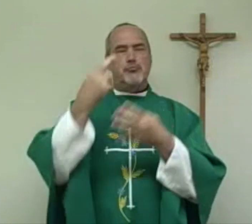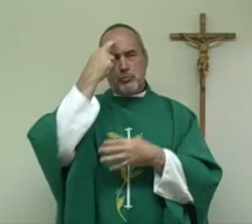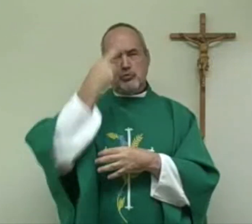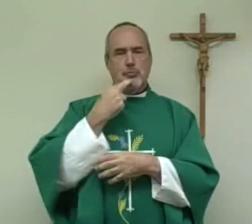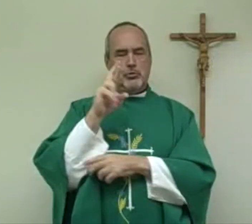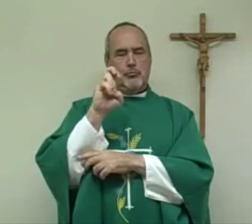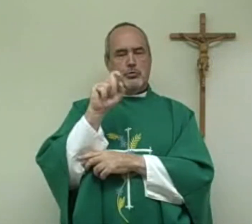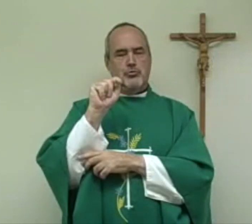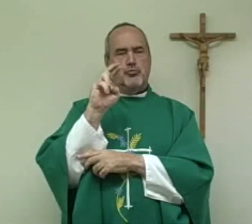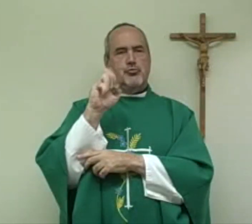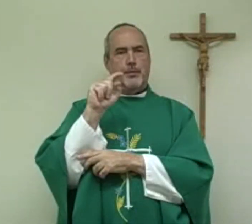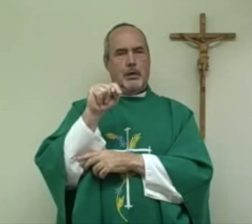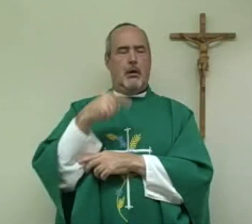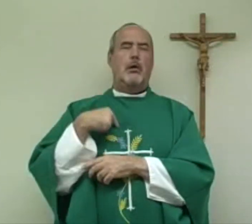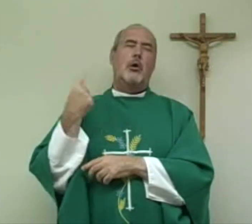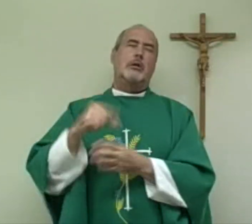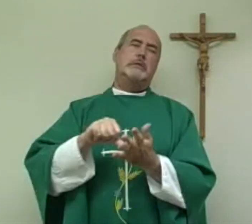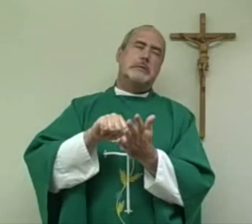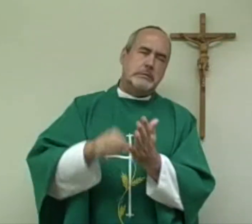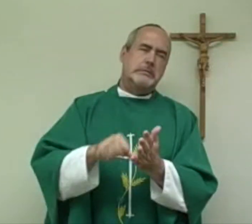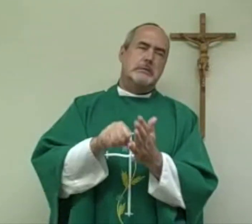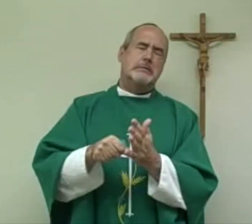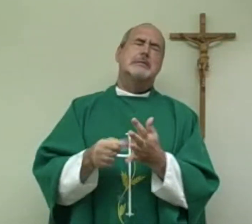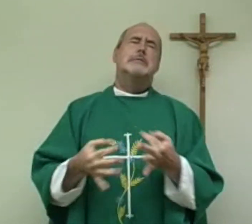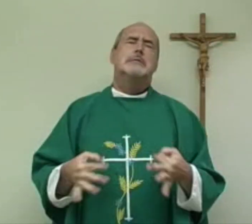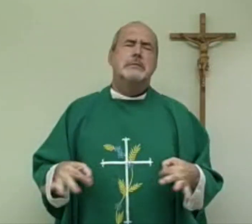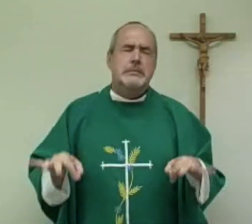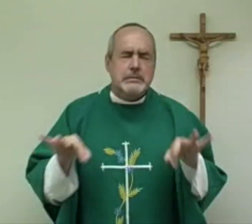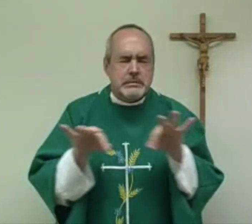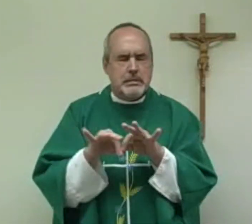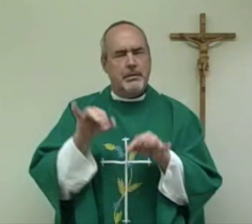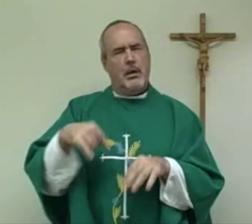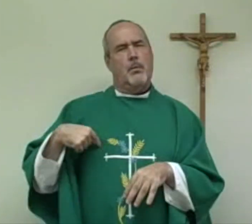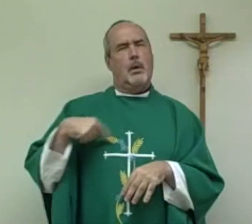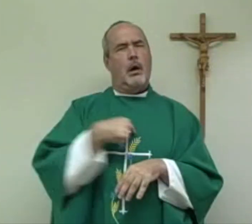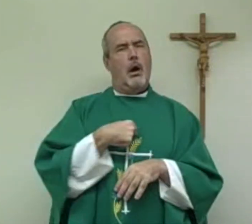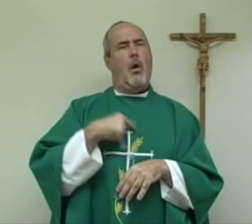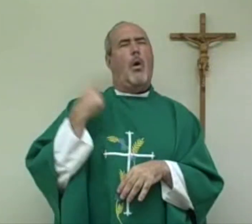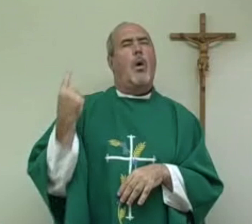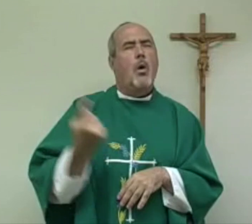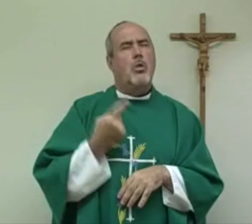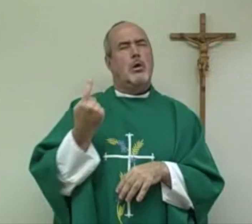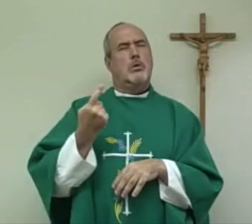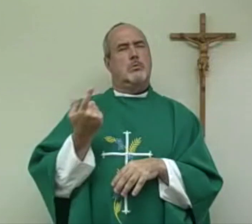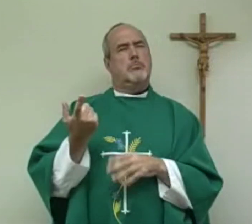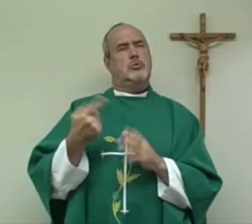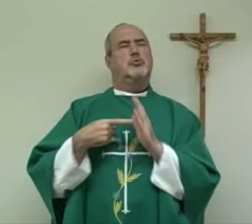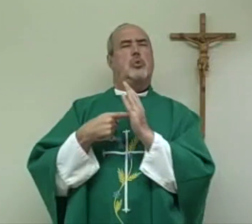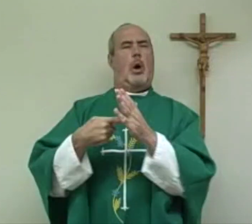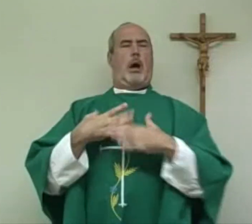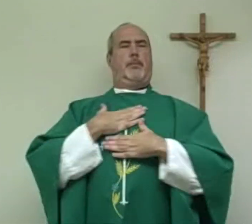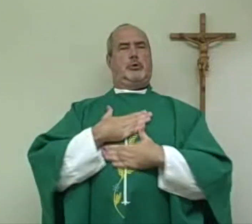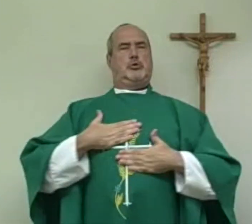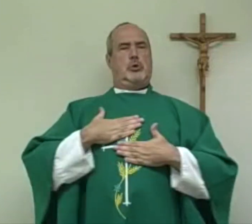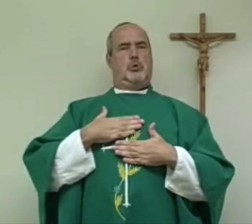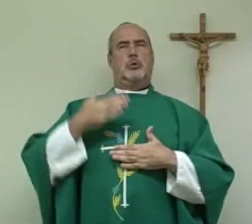and when I go around and give retreats, that I emphasize to people the importance that we always need to show